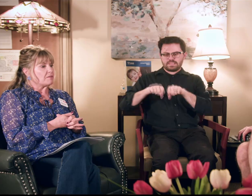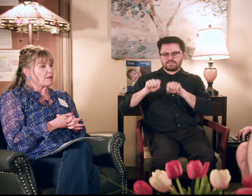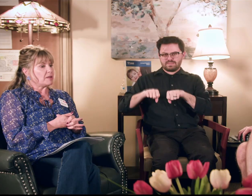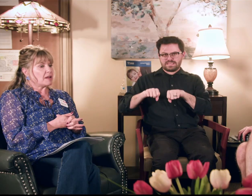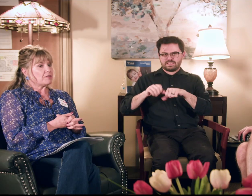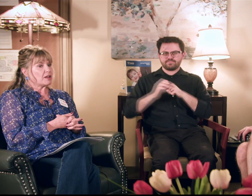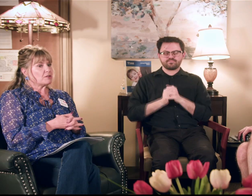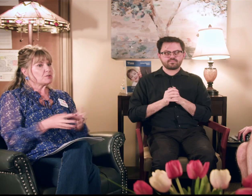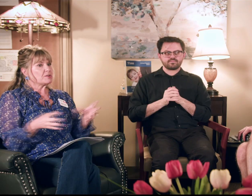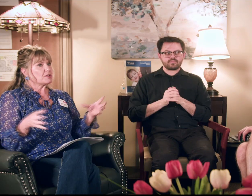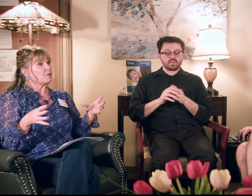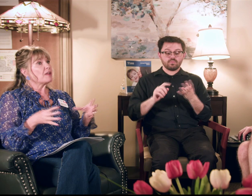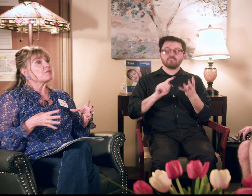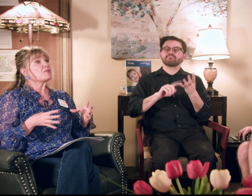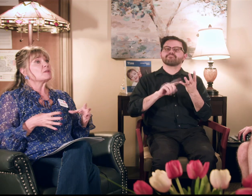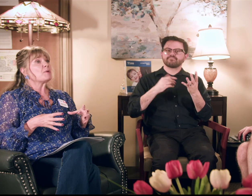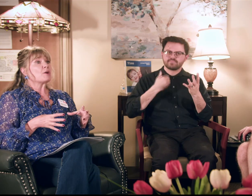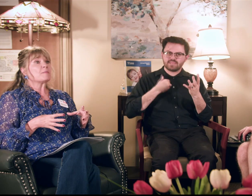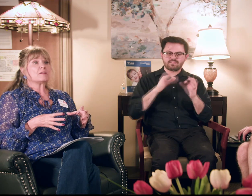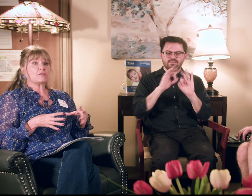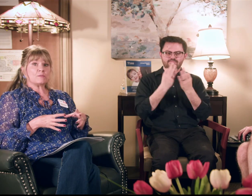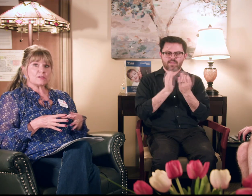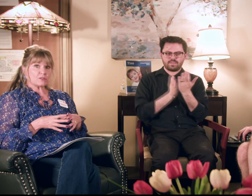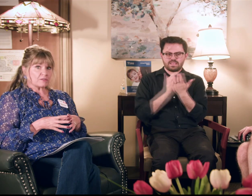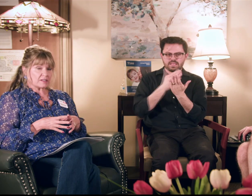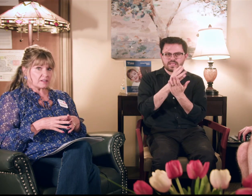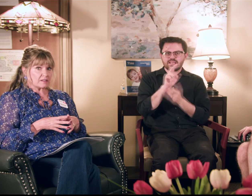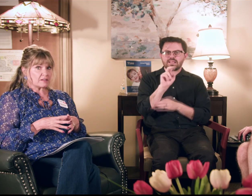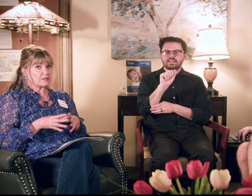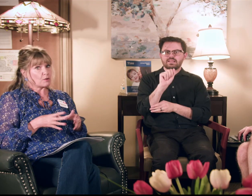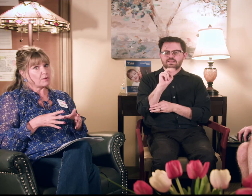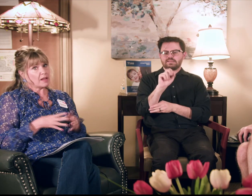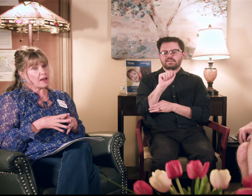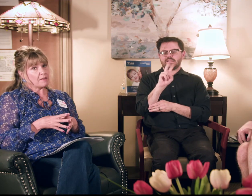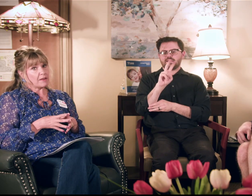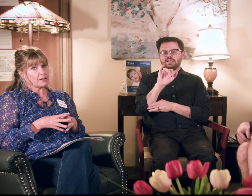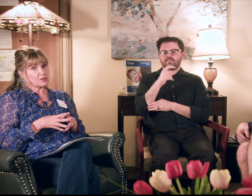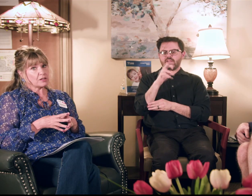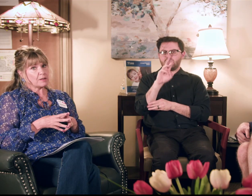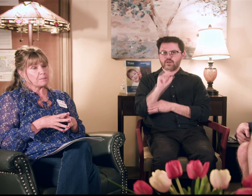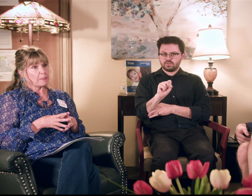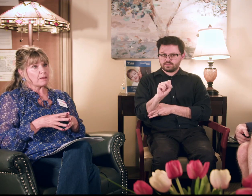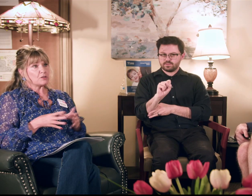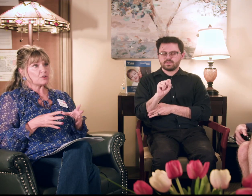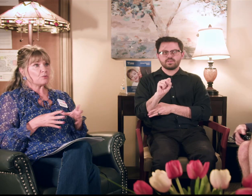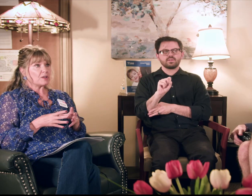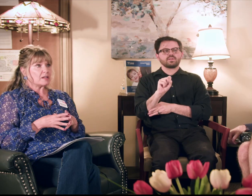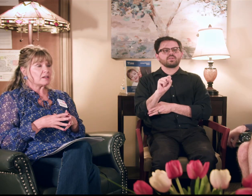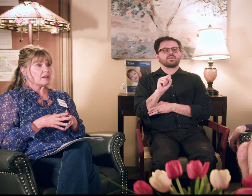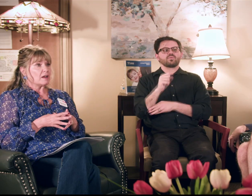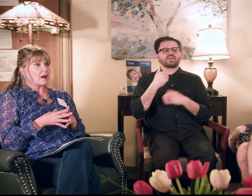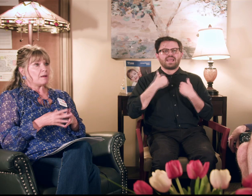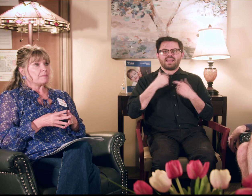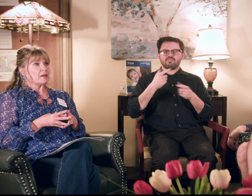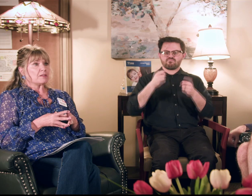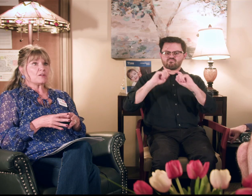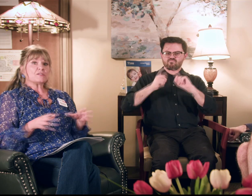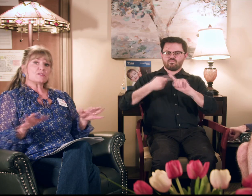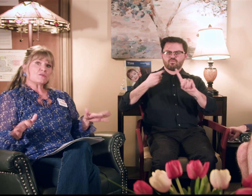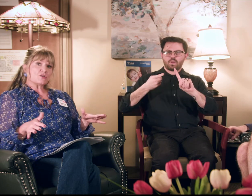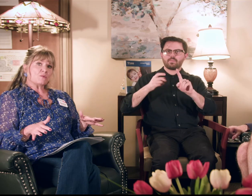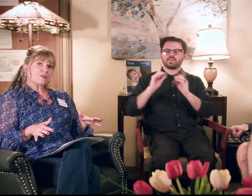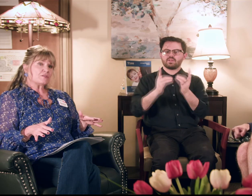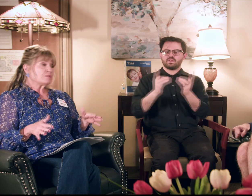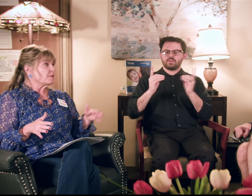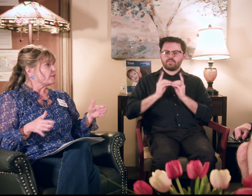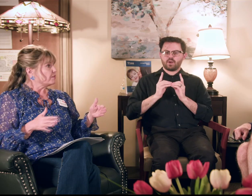have Family Navigators who has a grant through the Department of Human Services. So we have actually degreed, they're